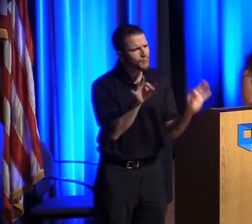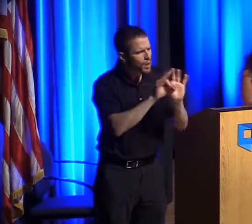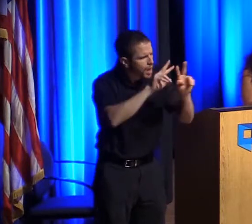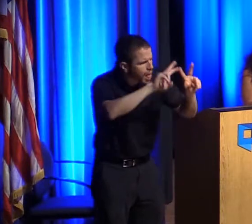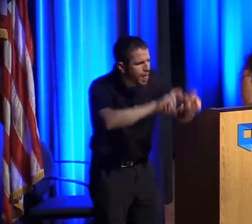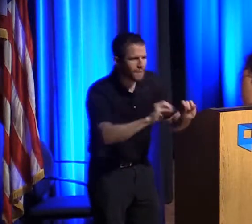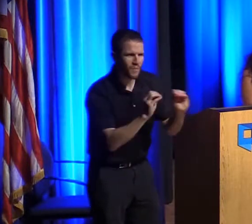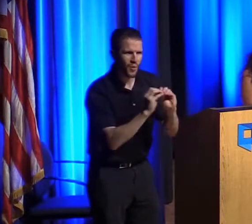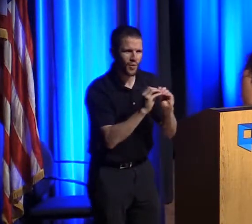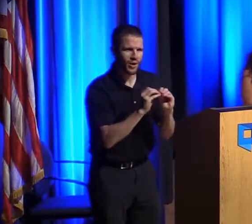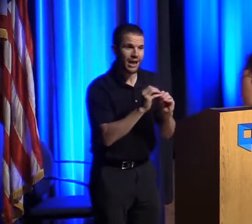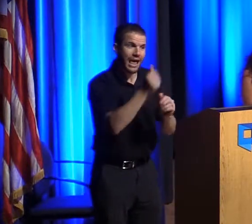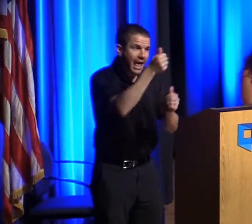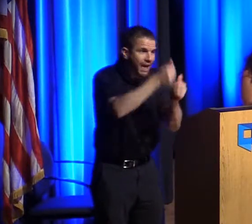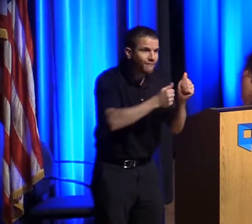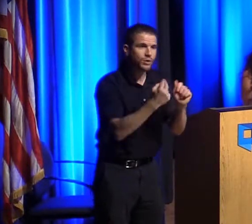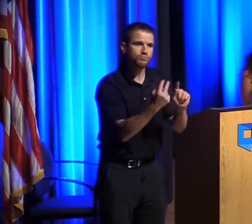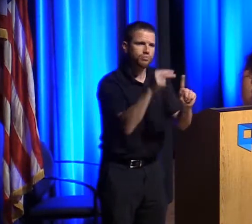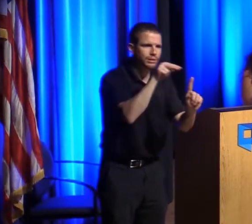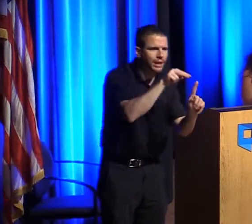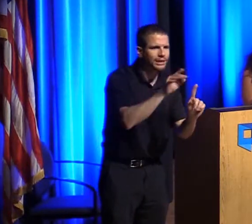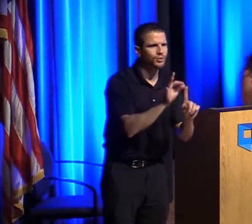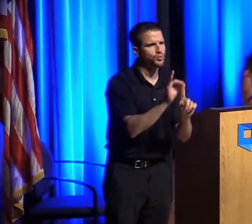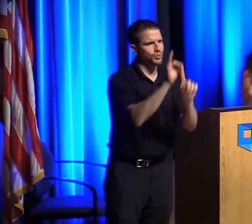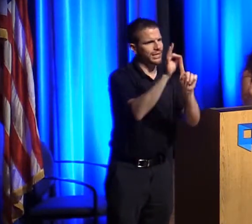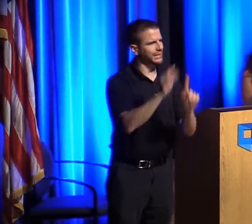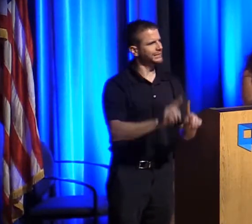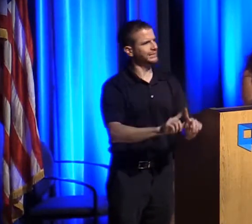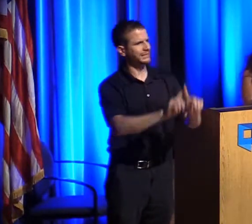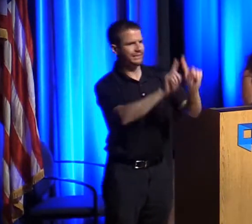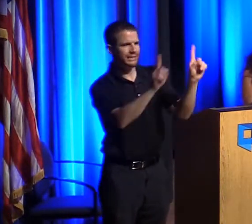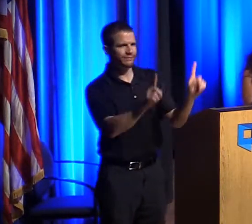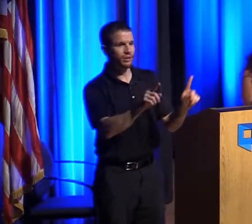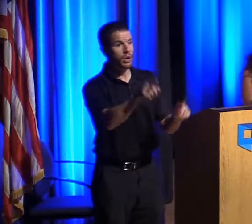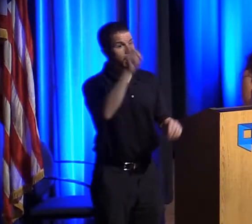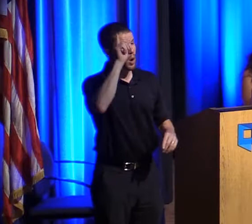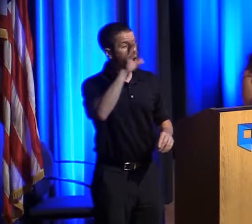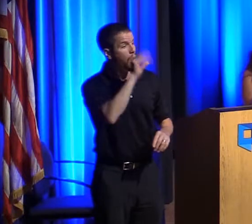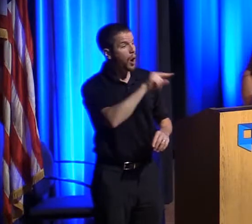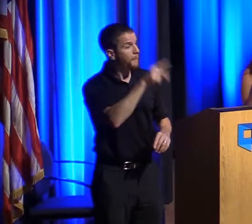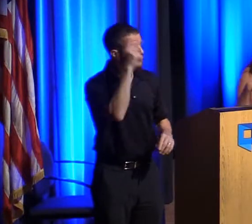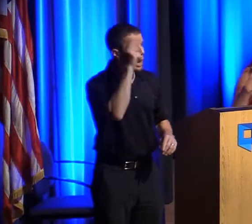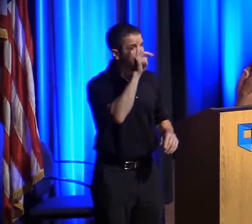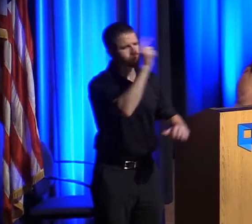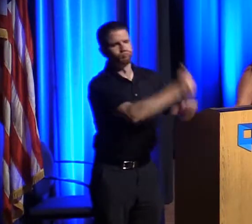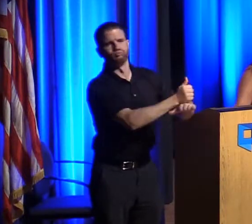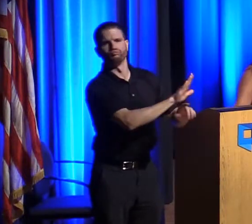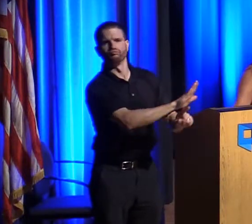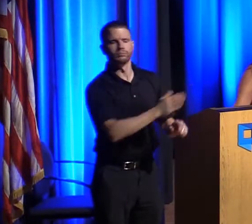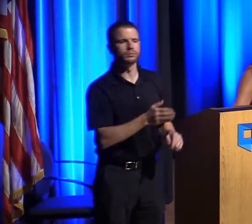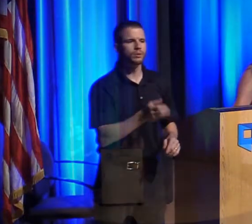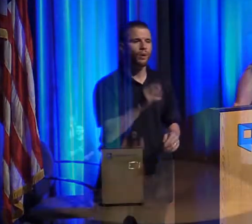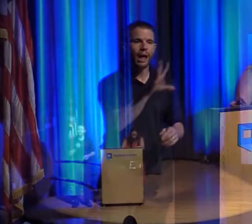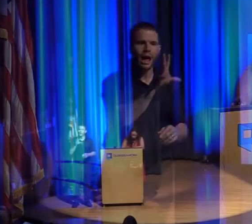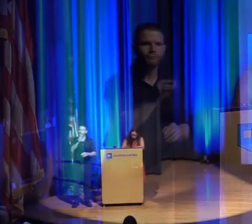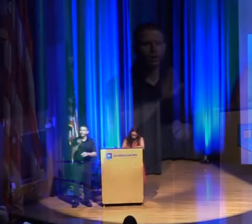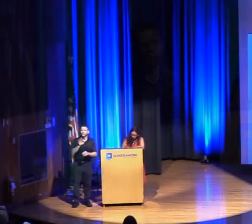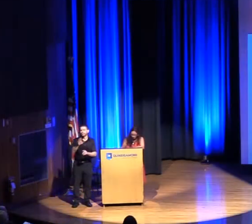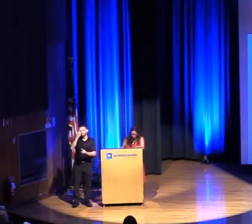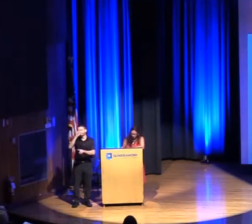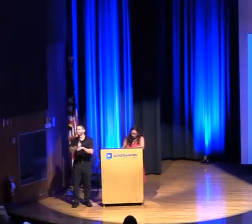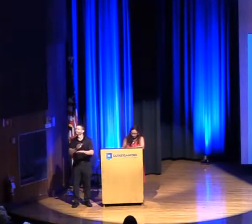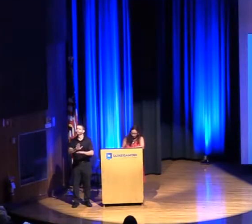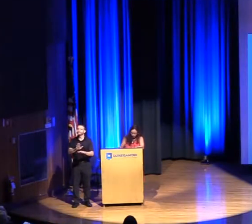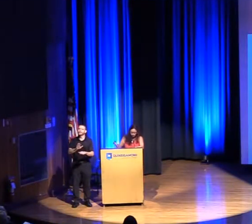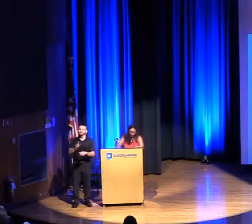different. And that they may not fit in whatever stereotype you might have of them, or that our society at large might have of them.